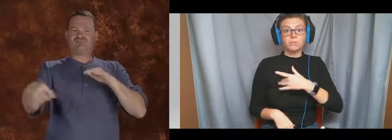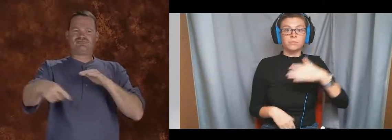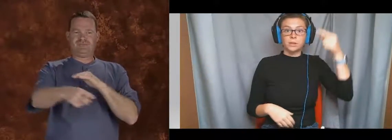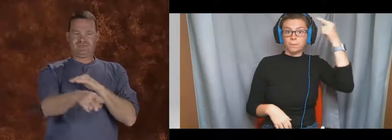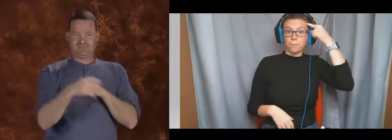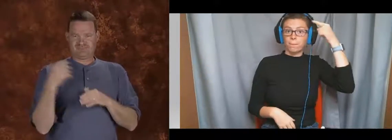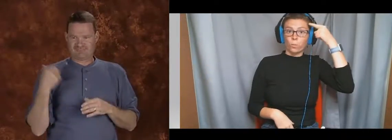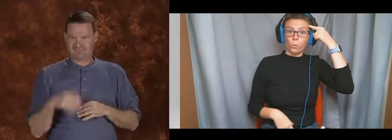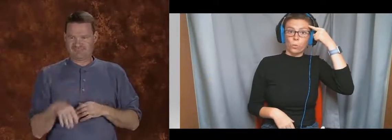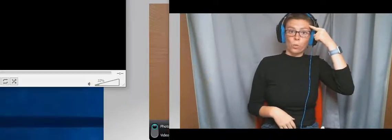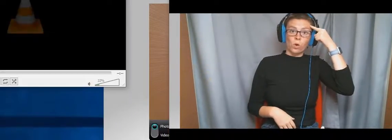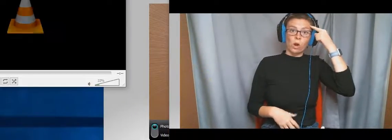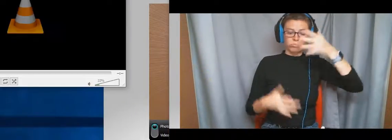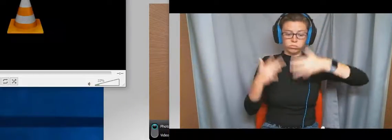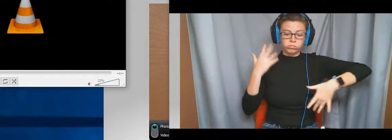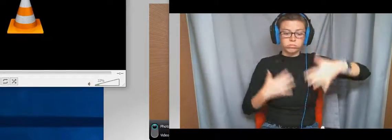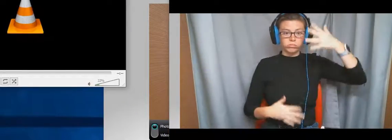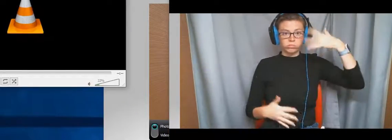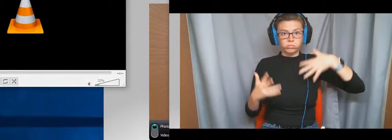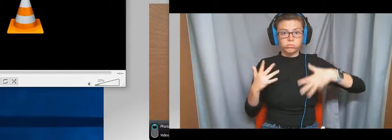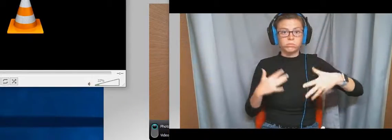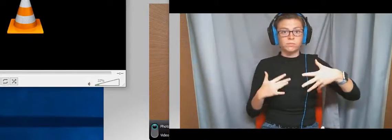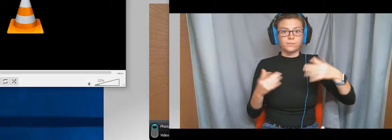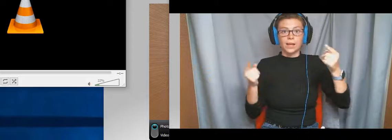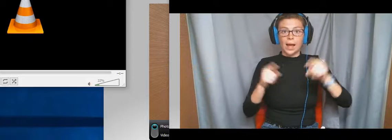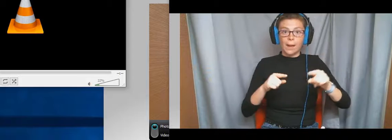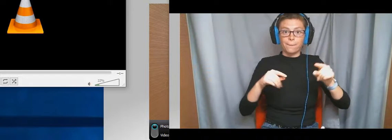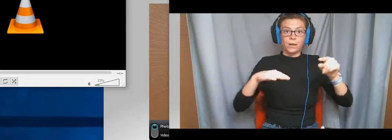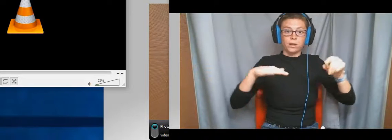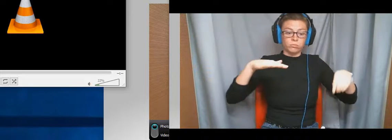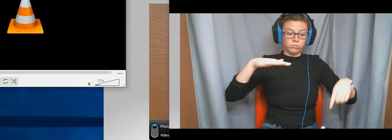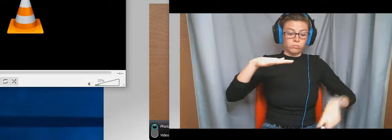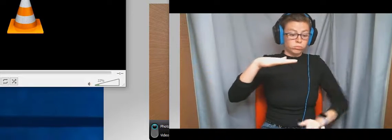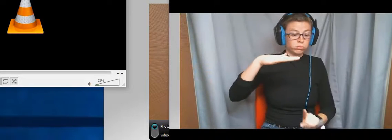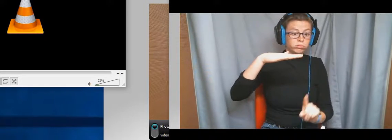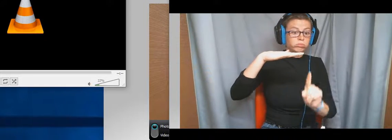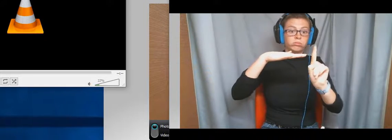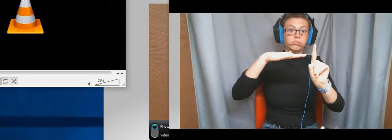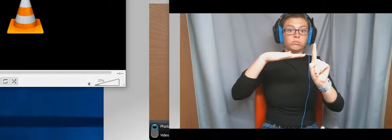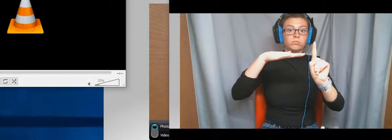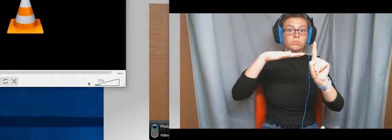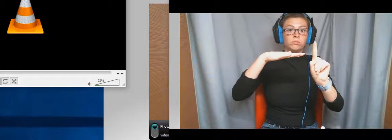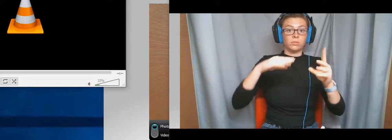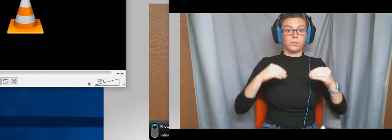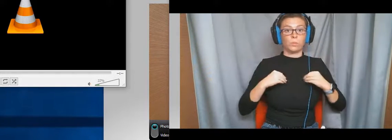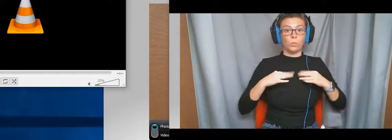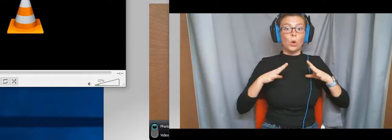dives back up to the surface, their lungs open once again and breathe normally.